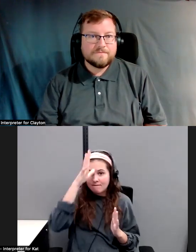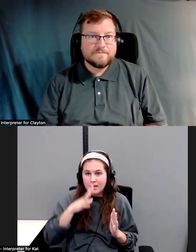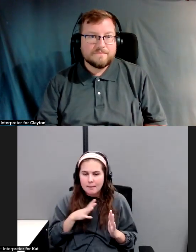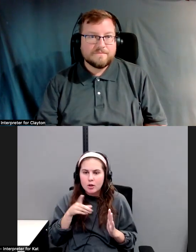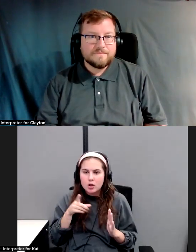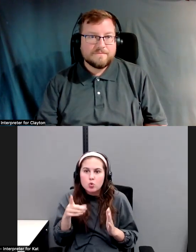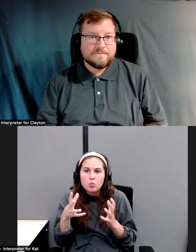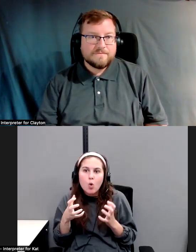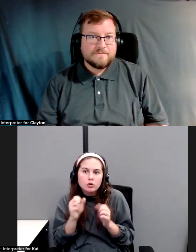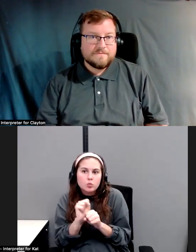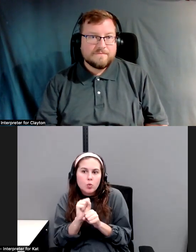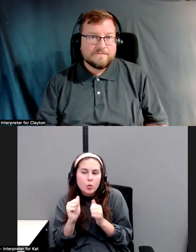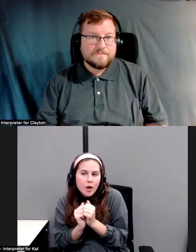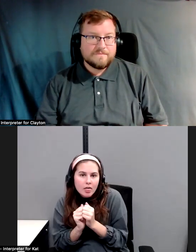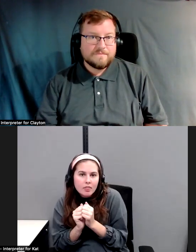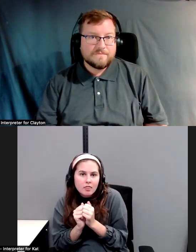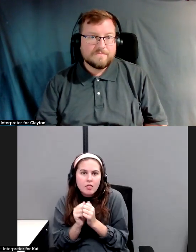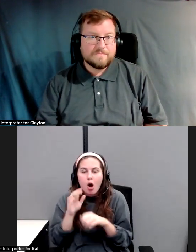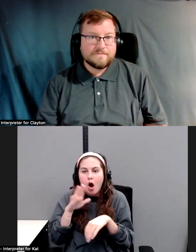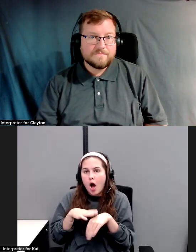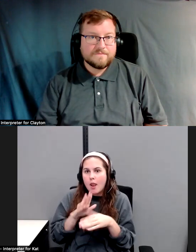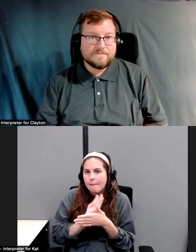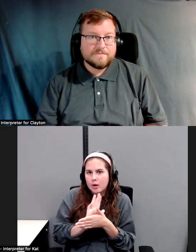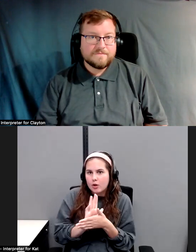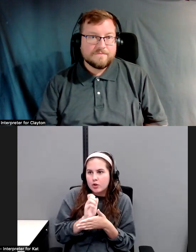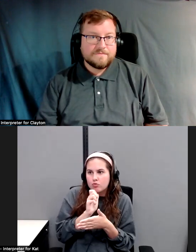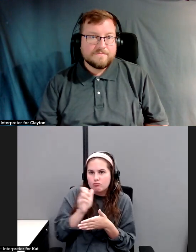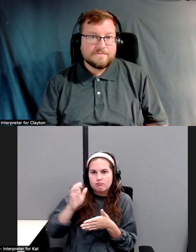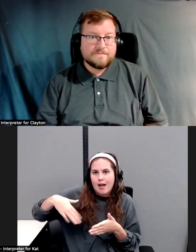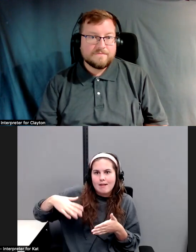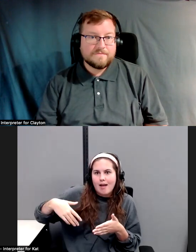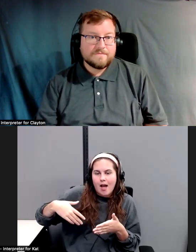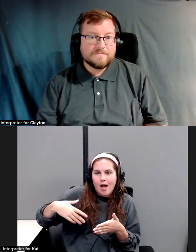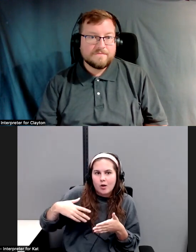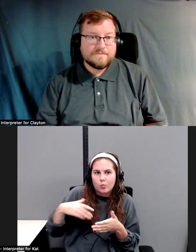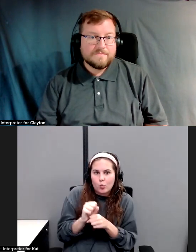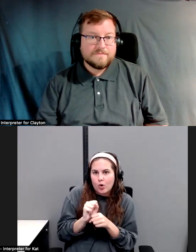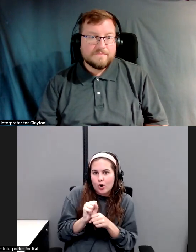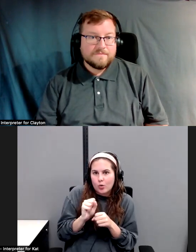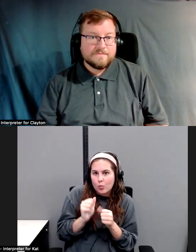with on a movie that you have not yet worked with?